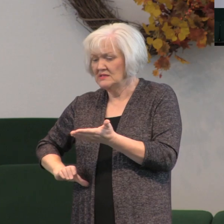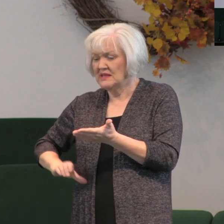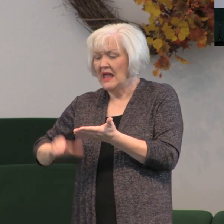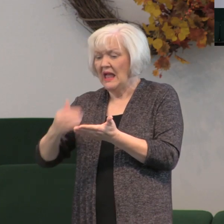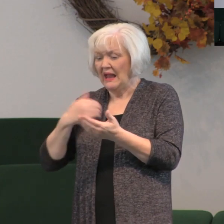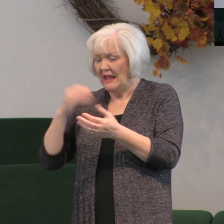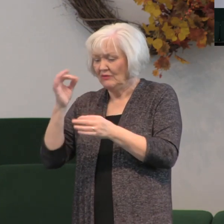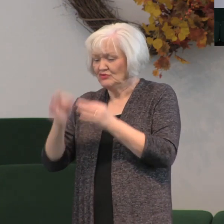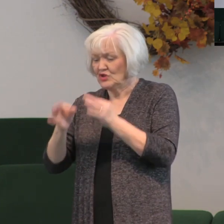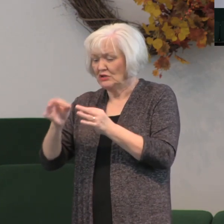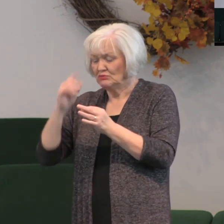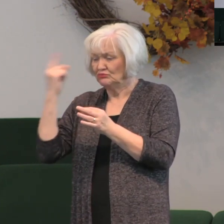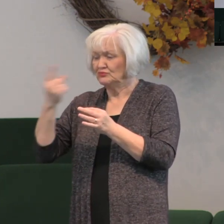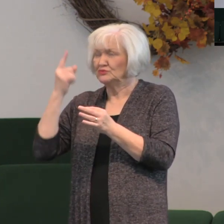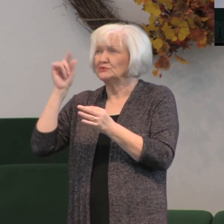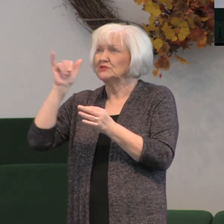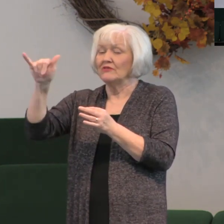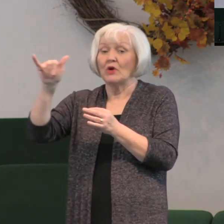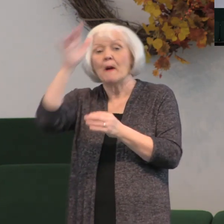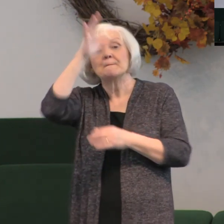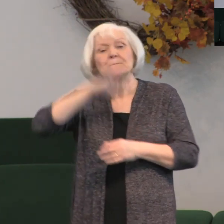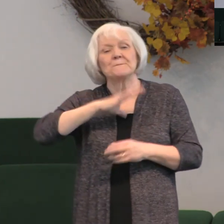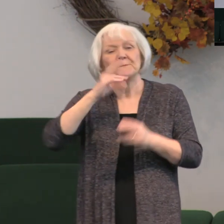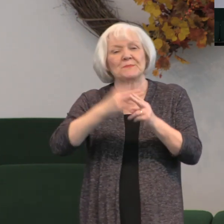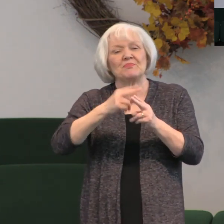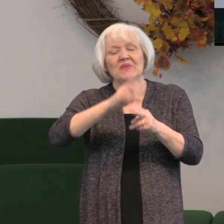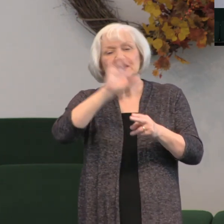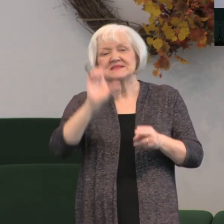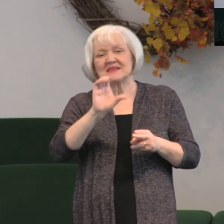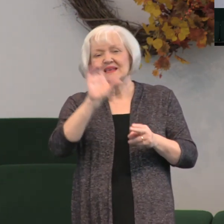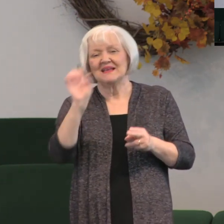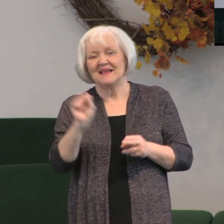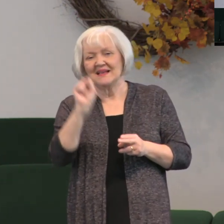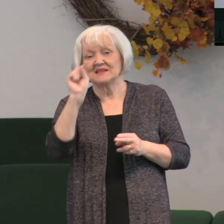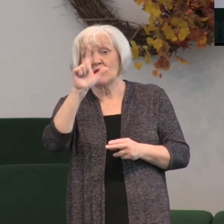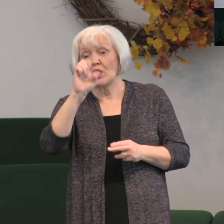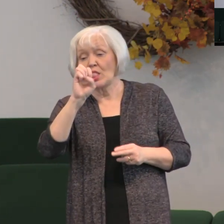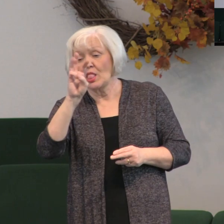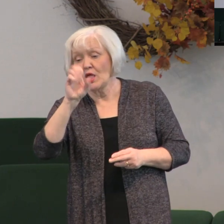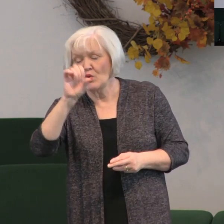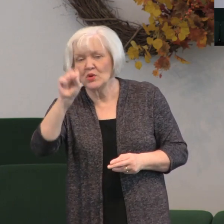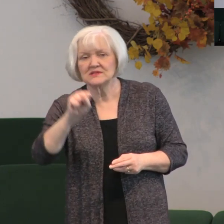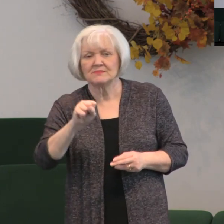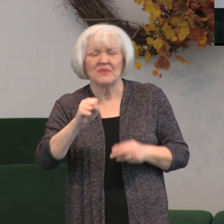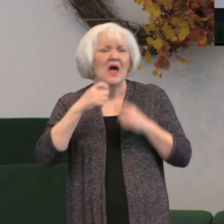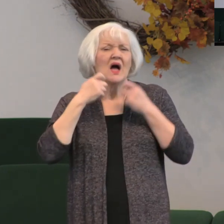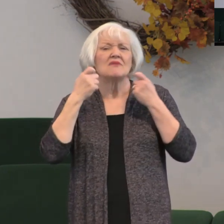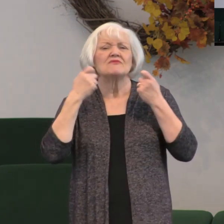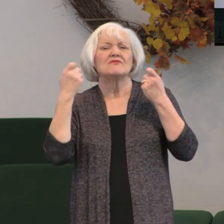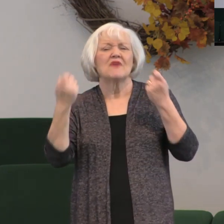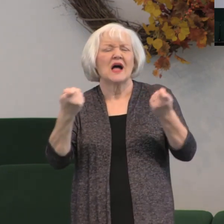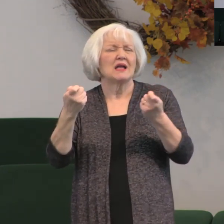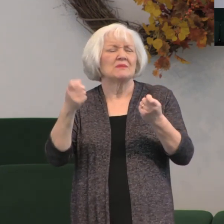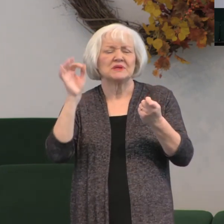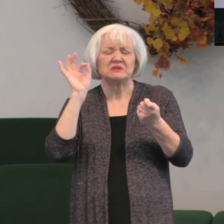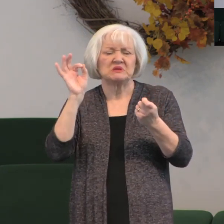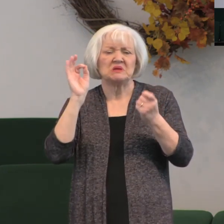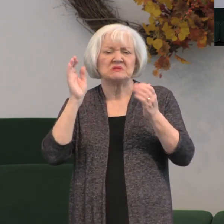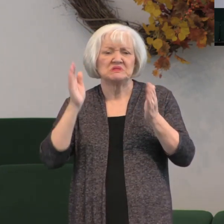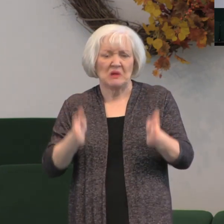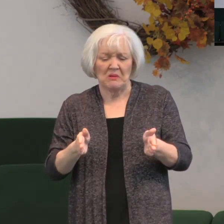C.S. Lewis said this in a very famous set of sermons that were